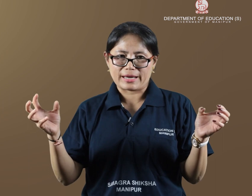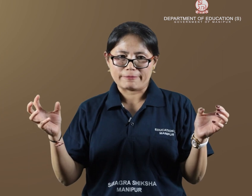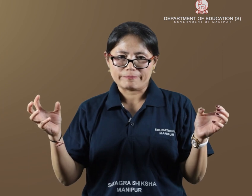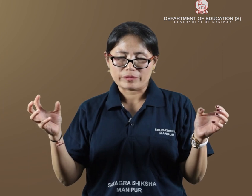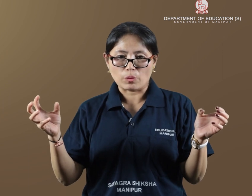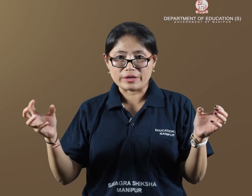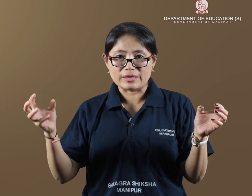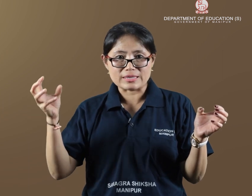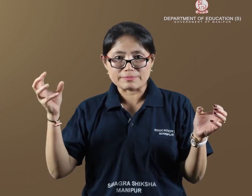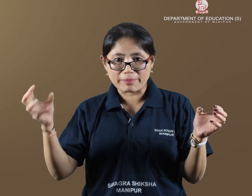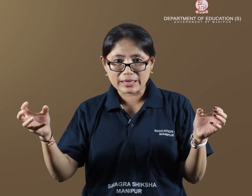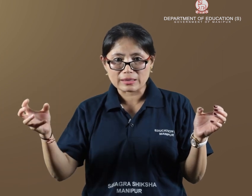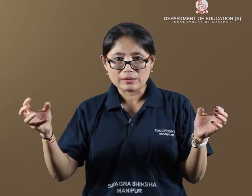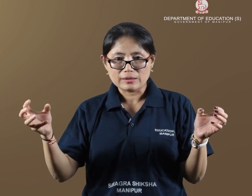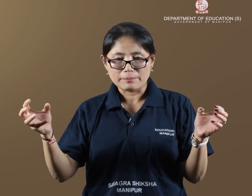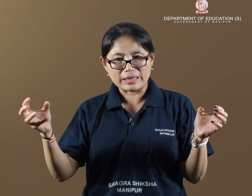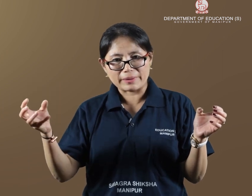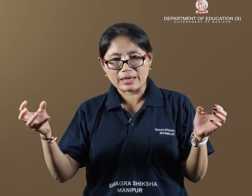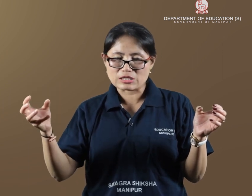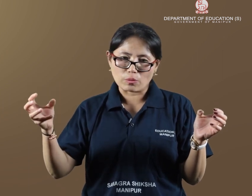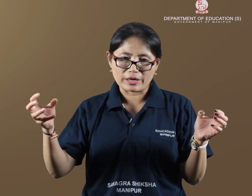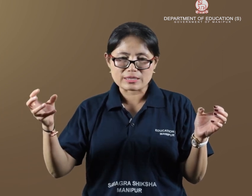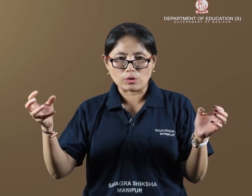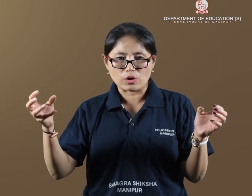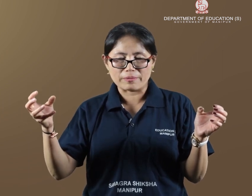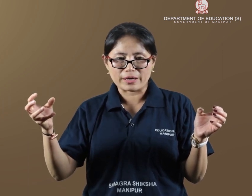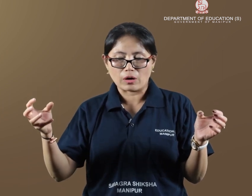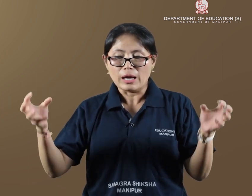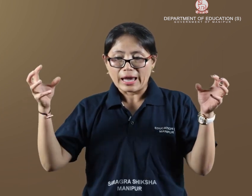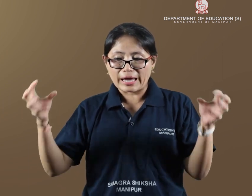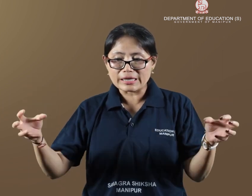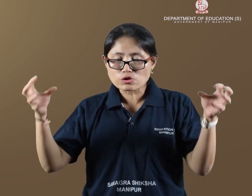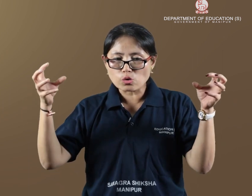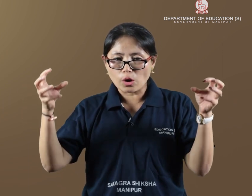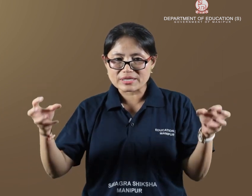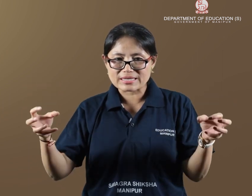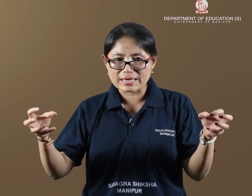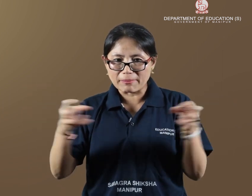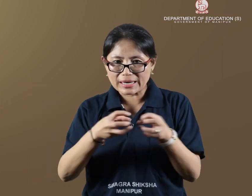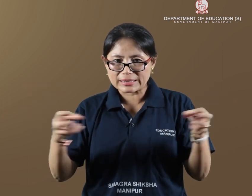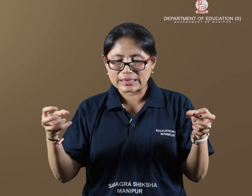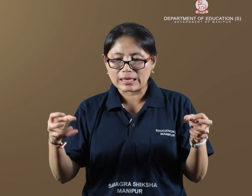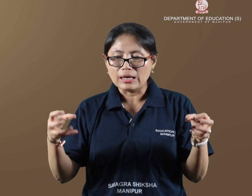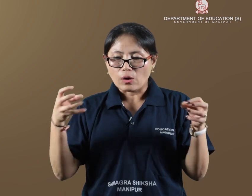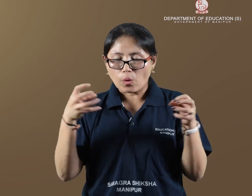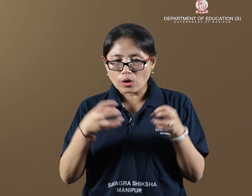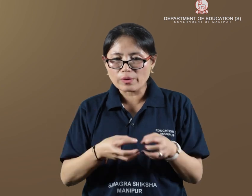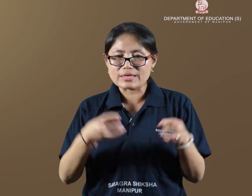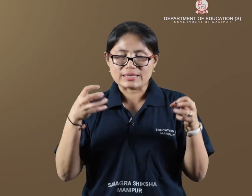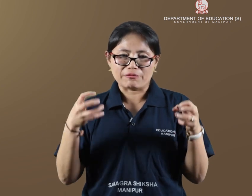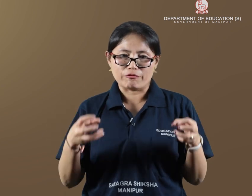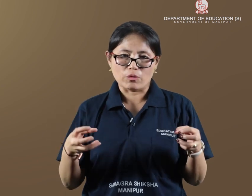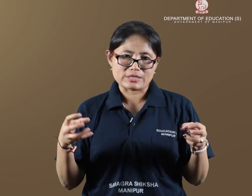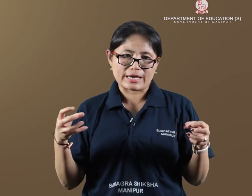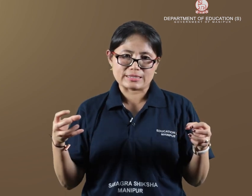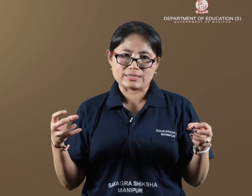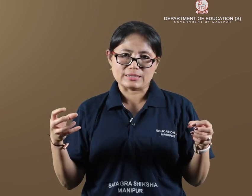hai whether it is big big pa yai chaw yai small ebi ai ko any two objects ki marakta always a force exists in